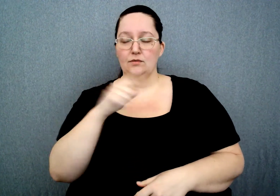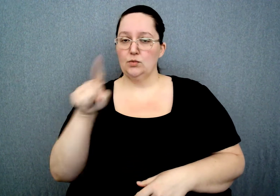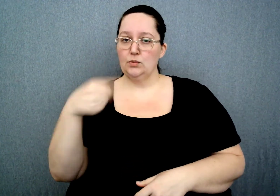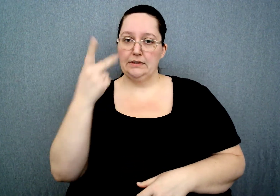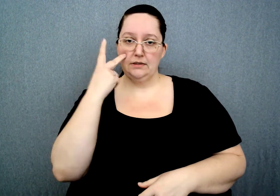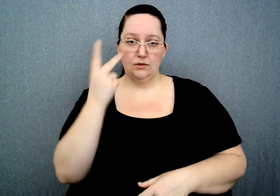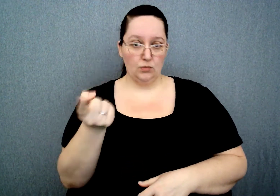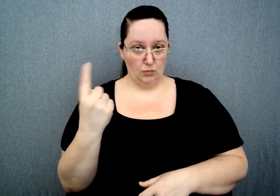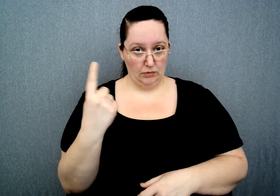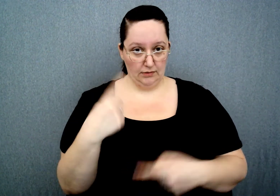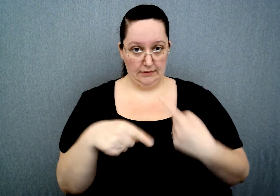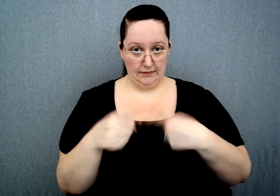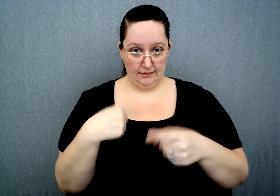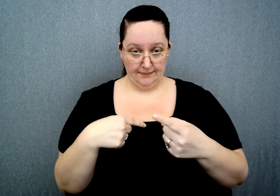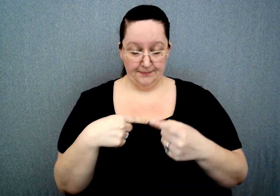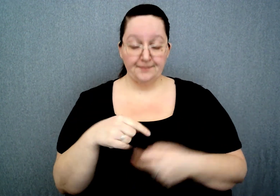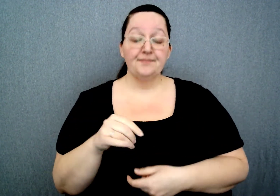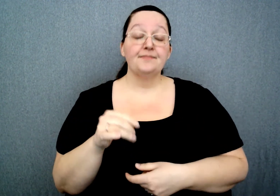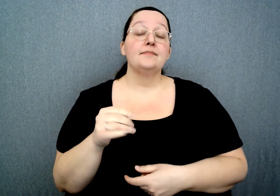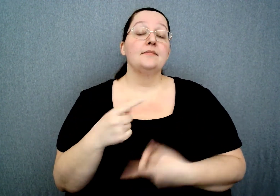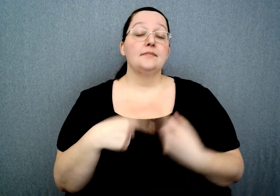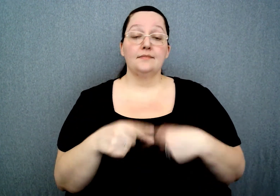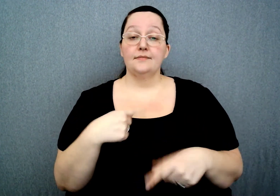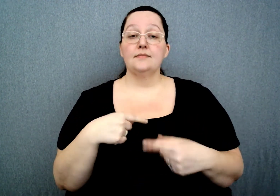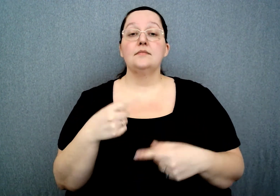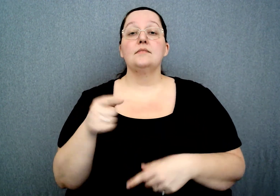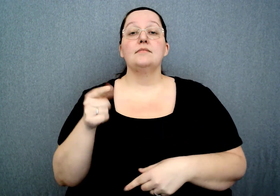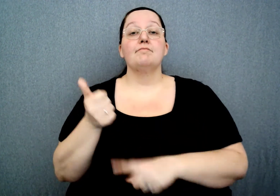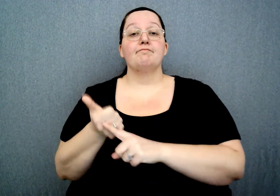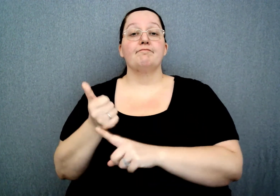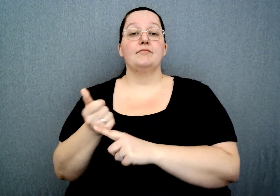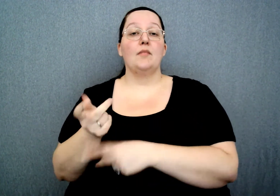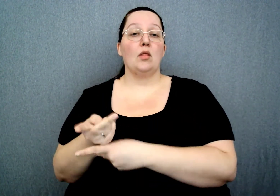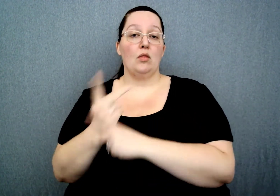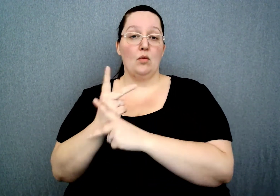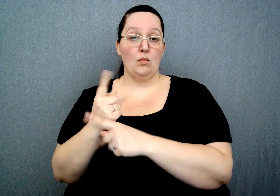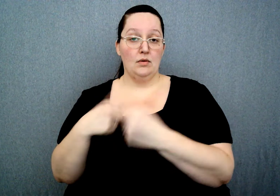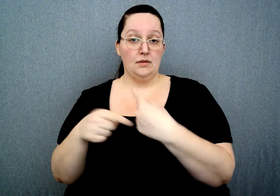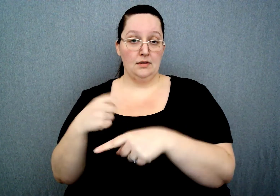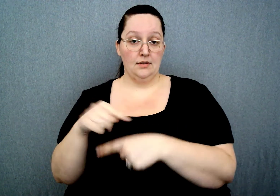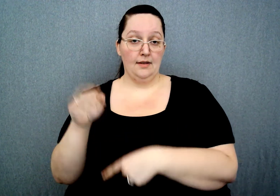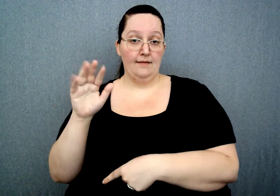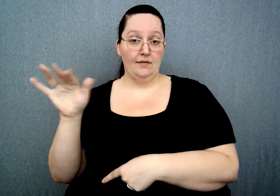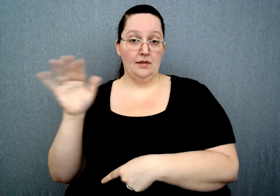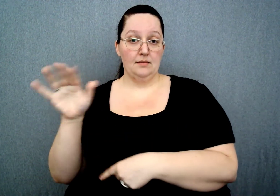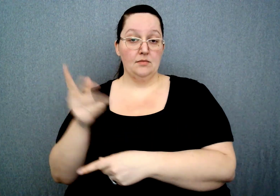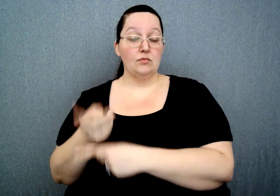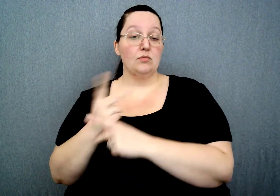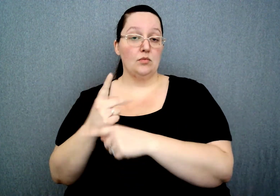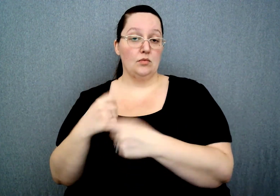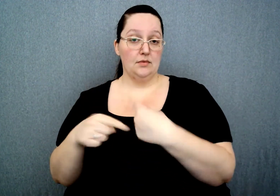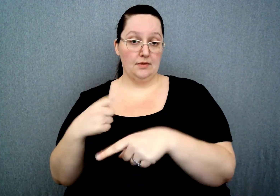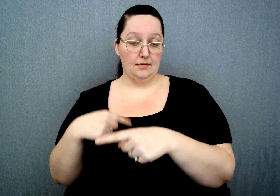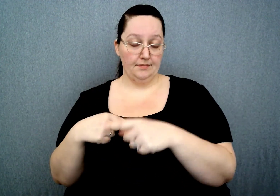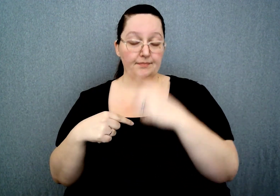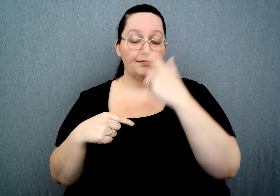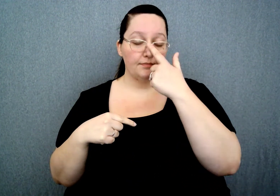States use other signs. However, I've only seen one. This is a fingerspelled loan sign, lexically borrowed